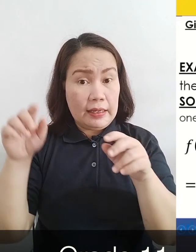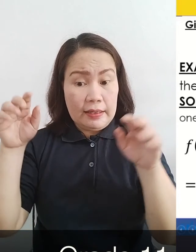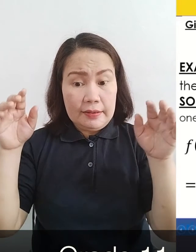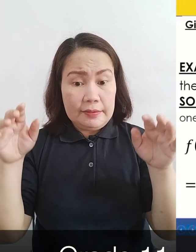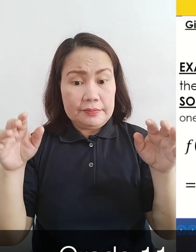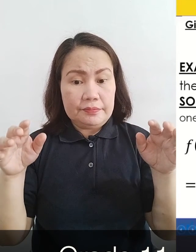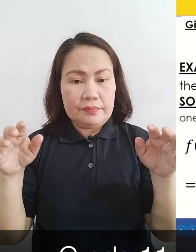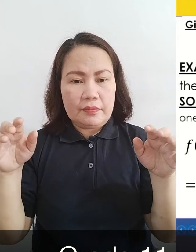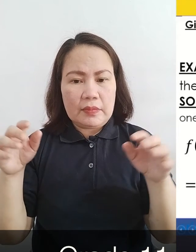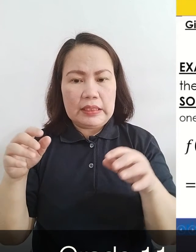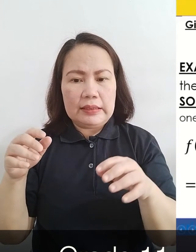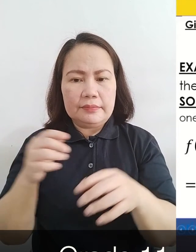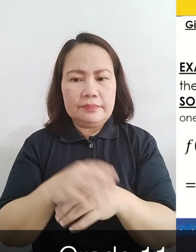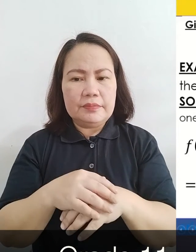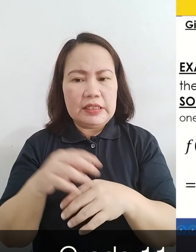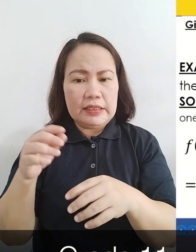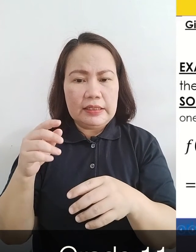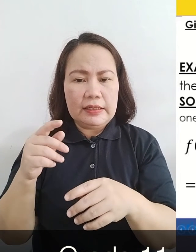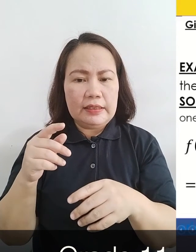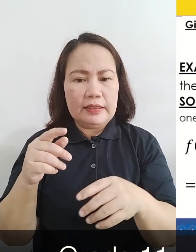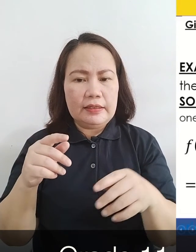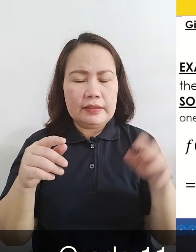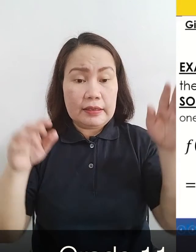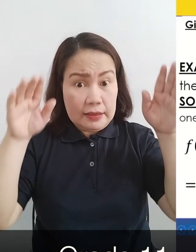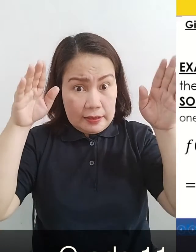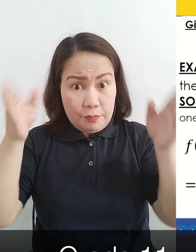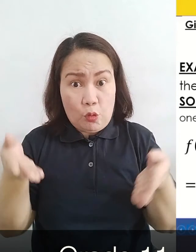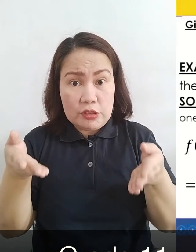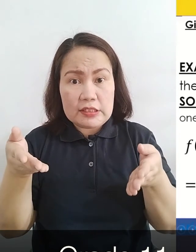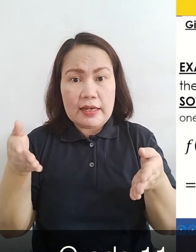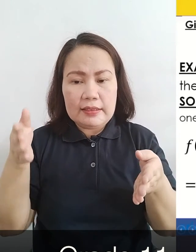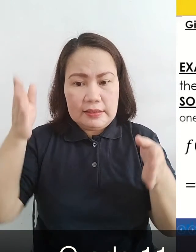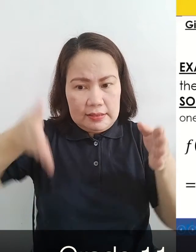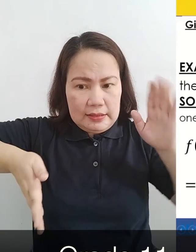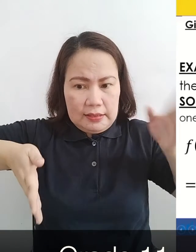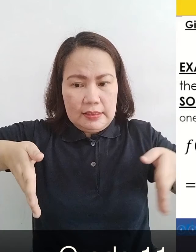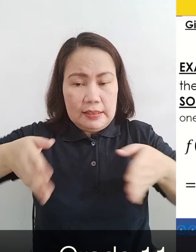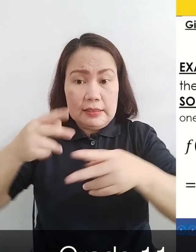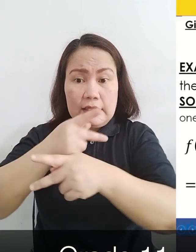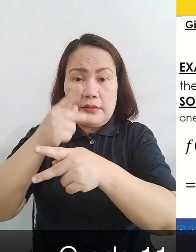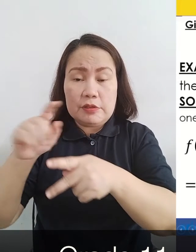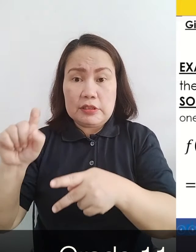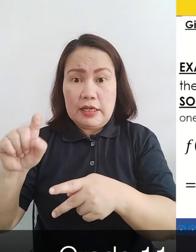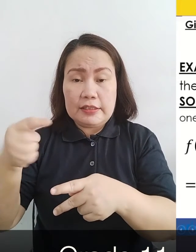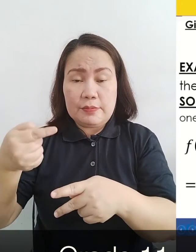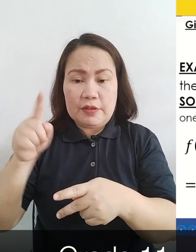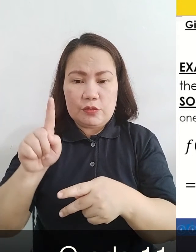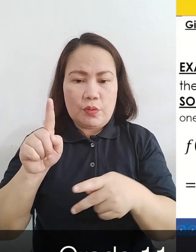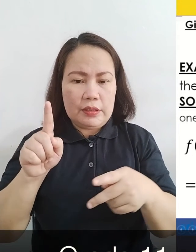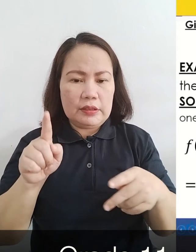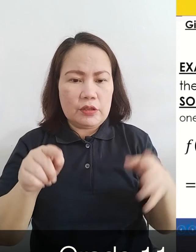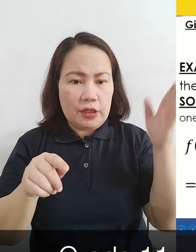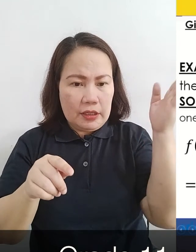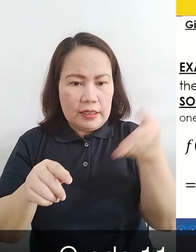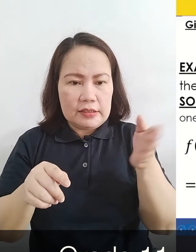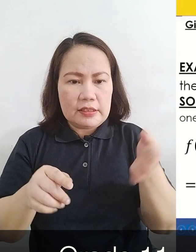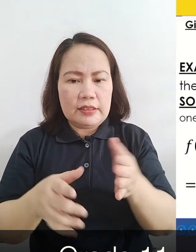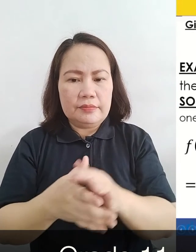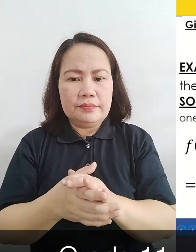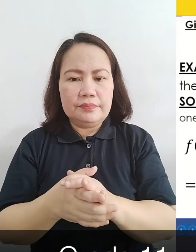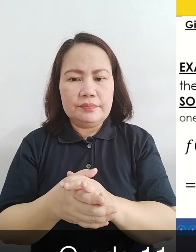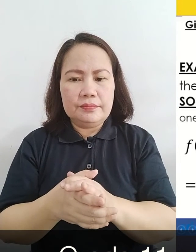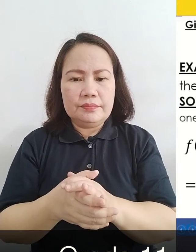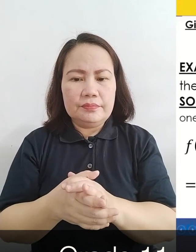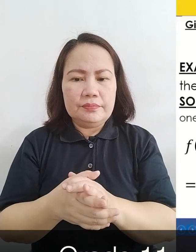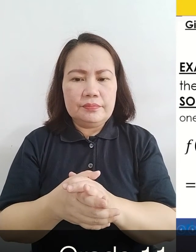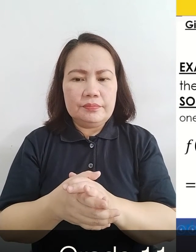plus 1, that it must be 2x squared minus x minus 1 plus 2x